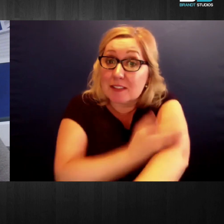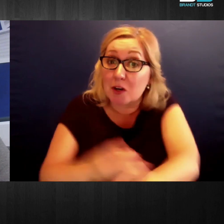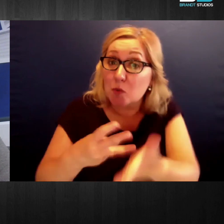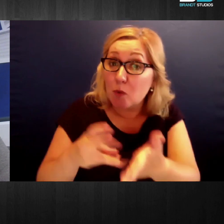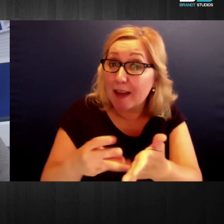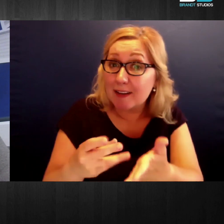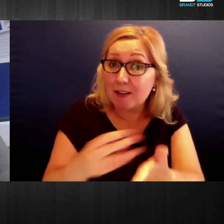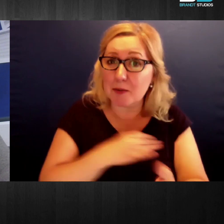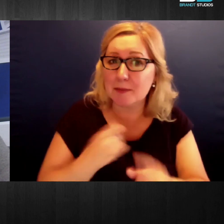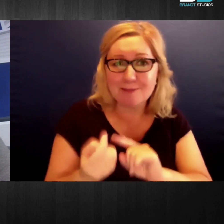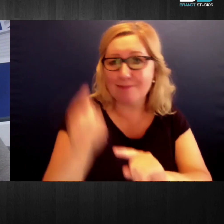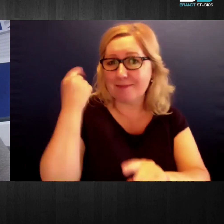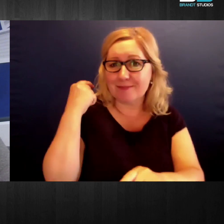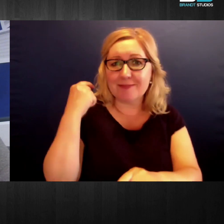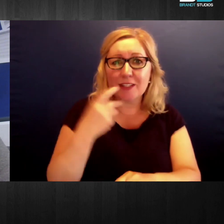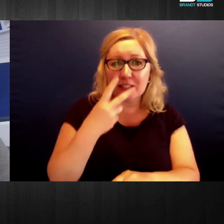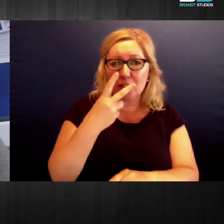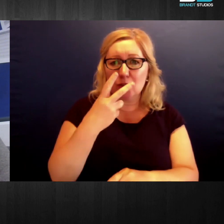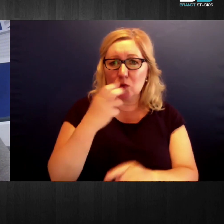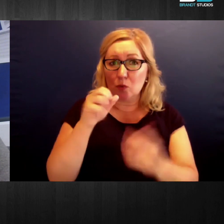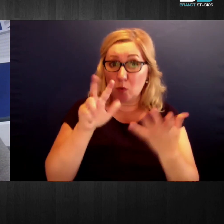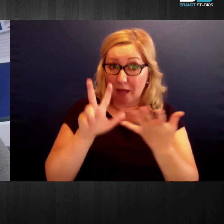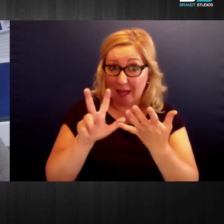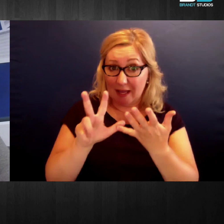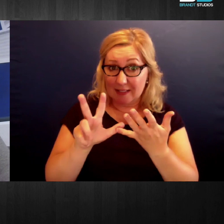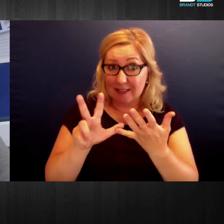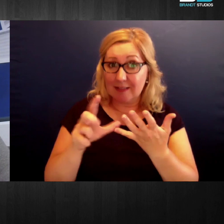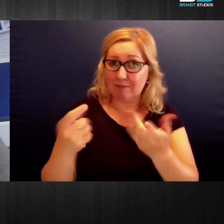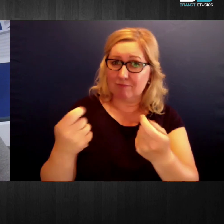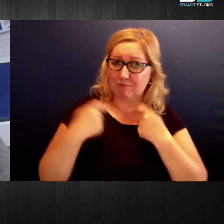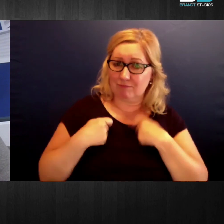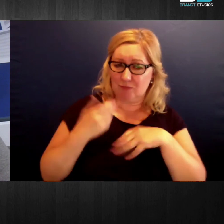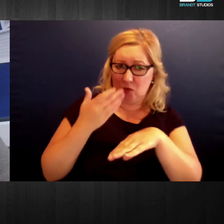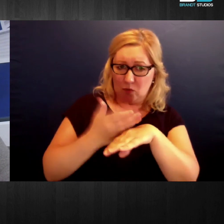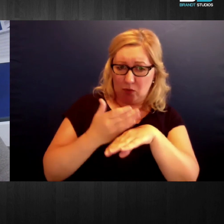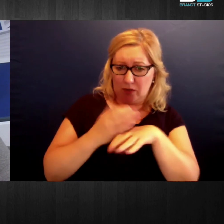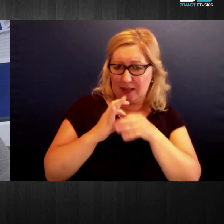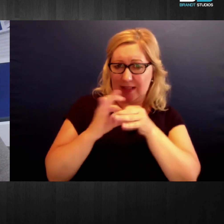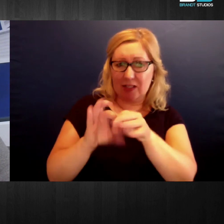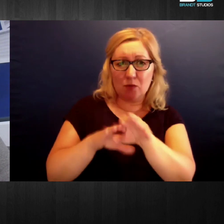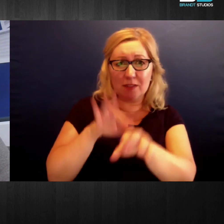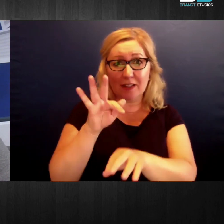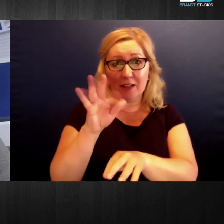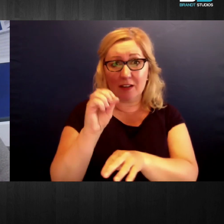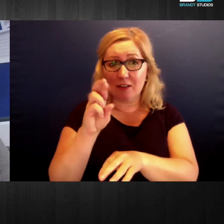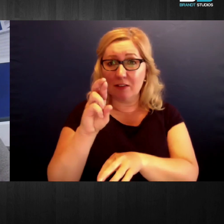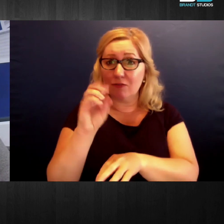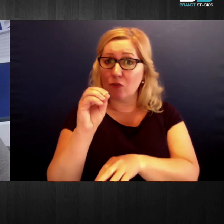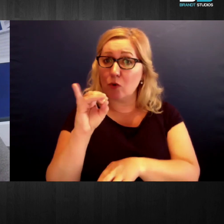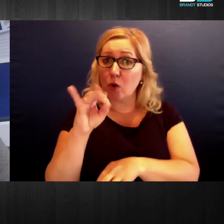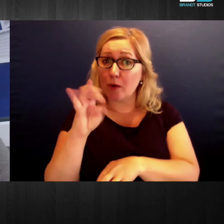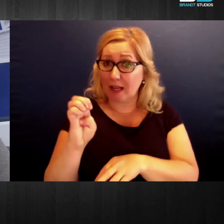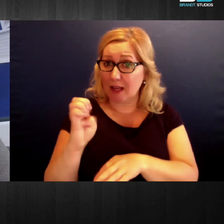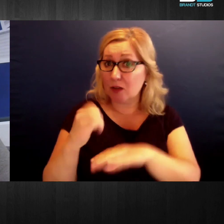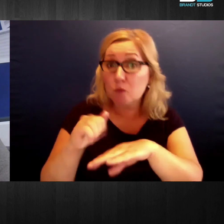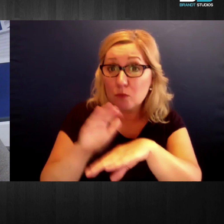Foréga as a project worker on the east side of Galway City. When I came in initially, I was